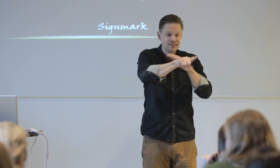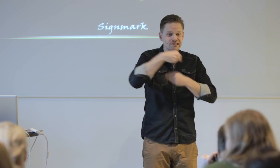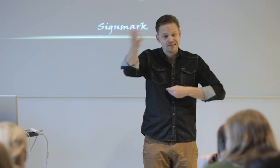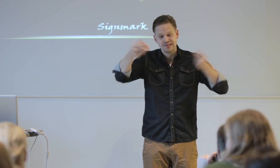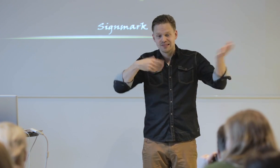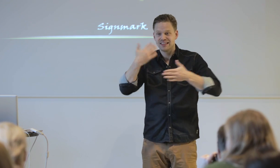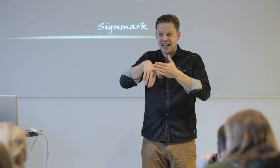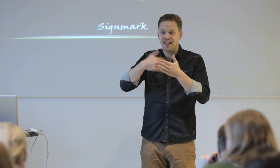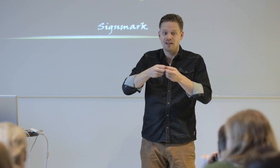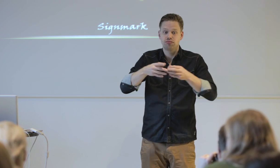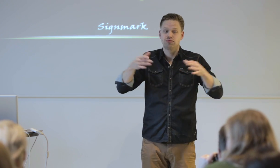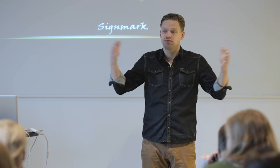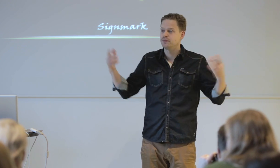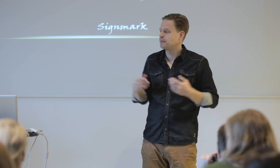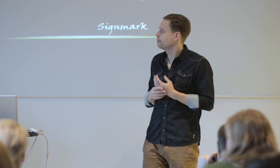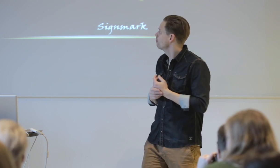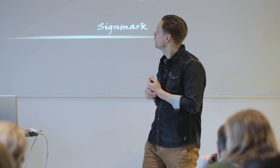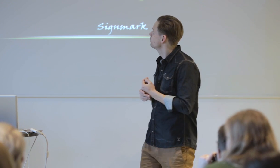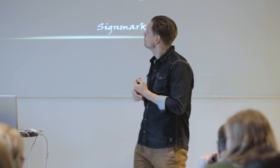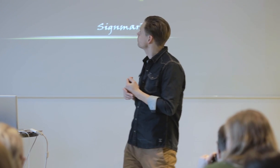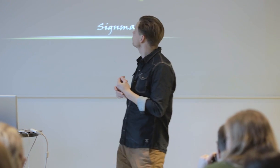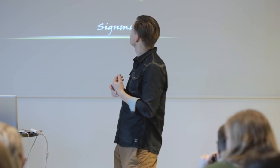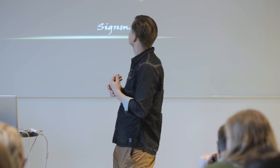I was taking those to the bars and places and selling them myself.